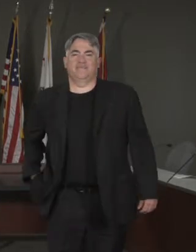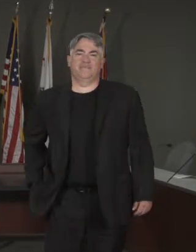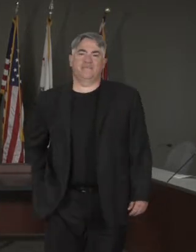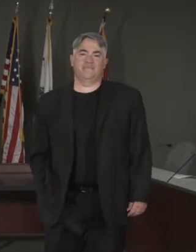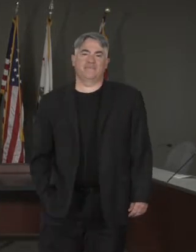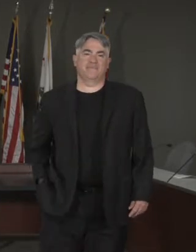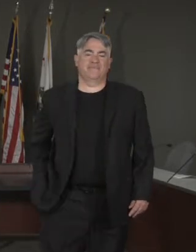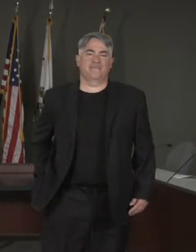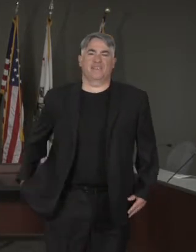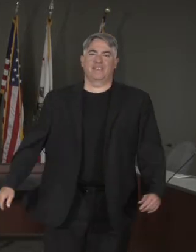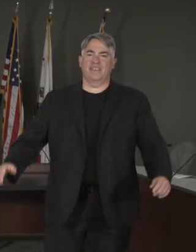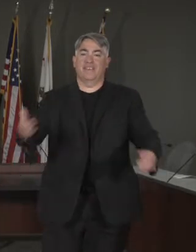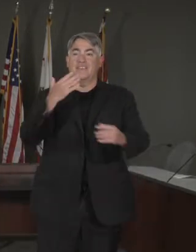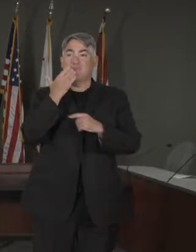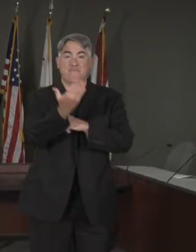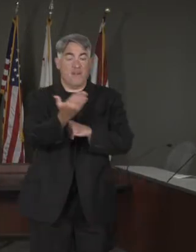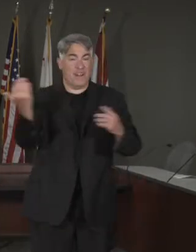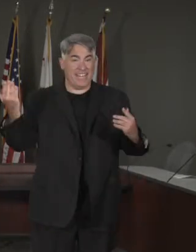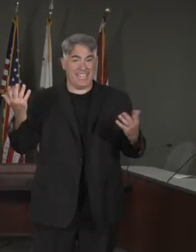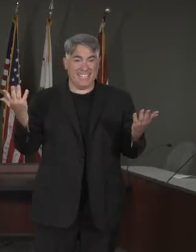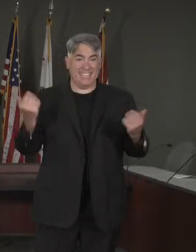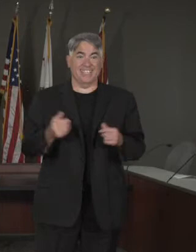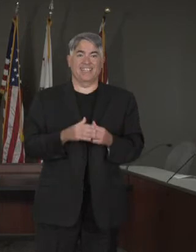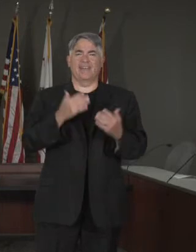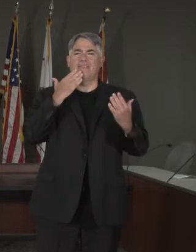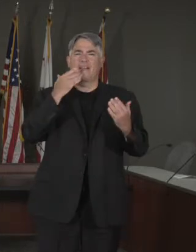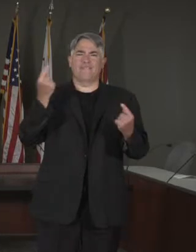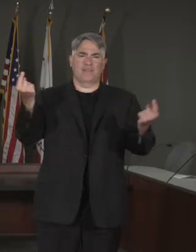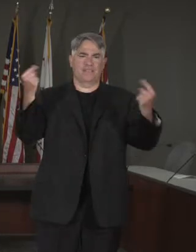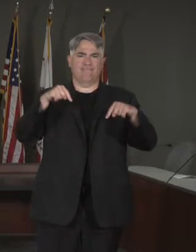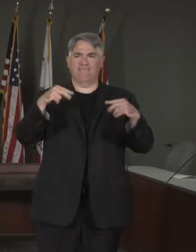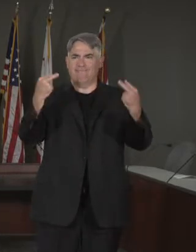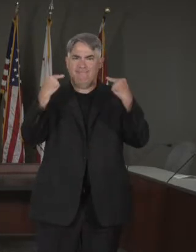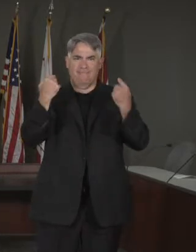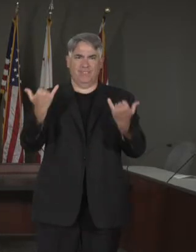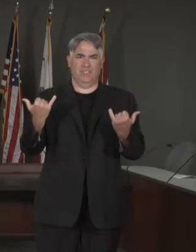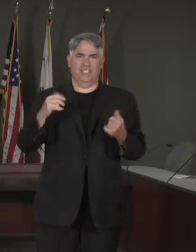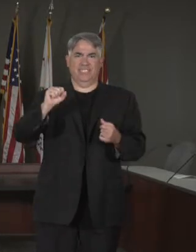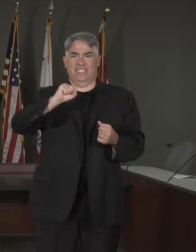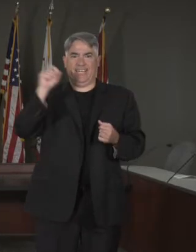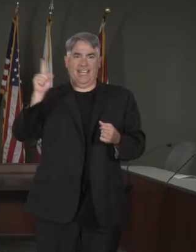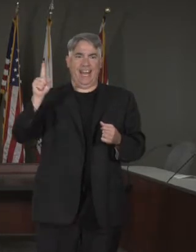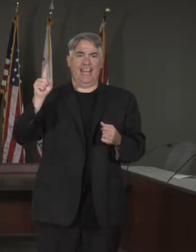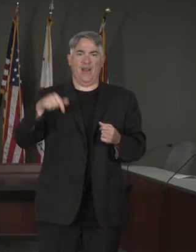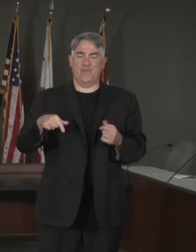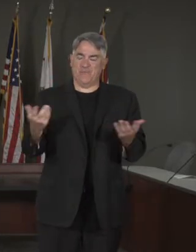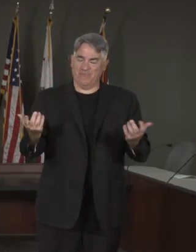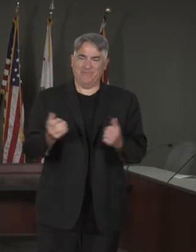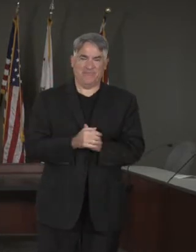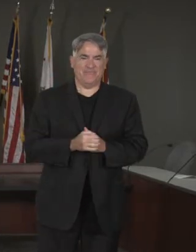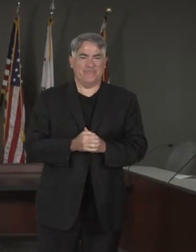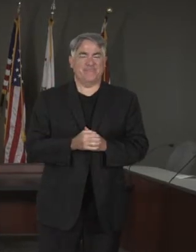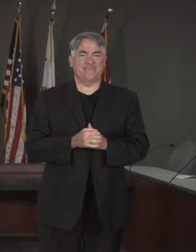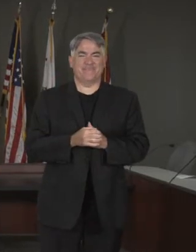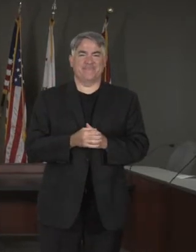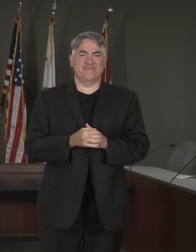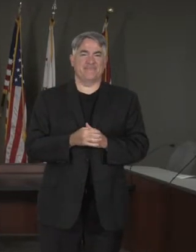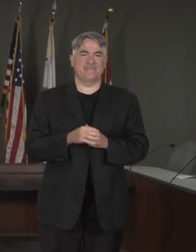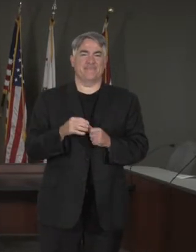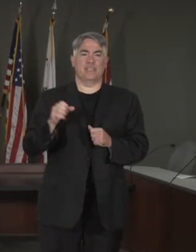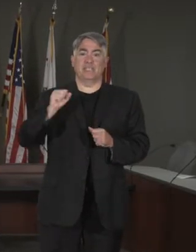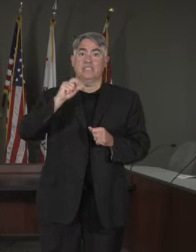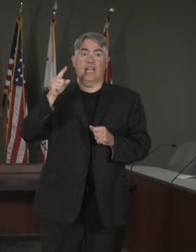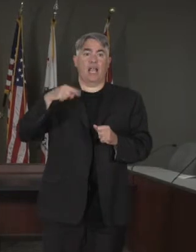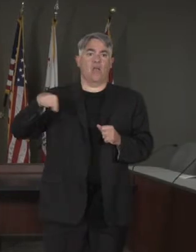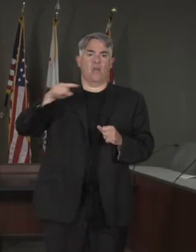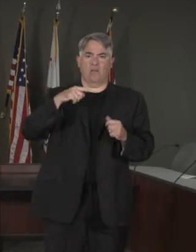Good morning. I want to thank everyone for joining us today on Tuesday. San Diego continues to really perform well as we work